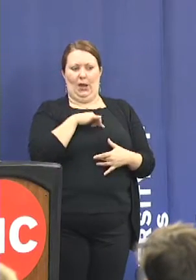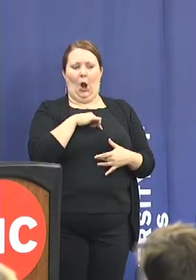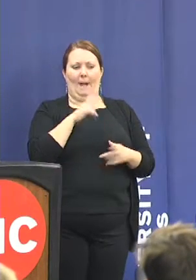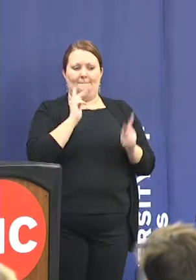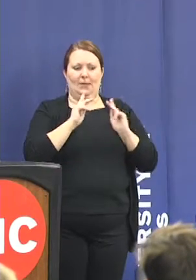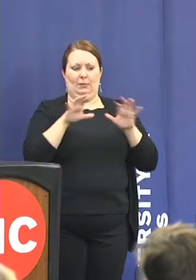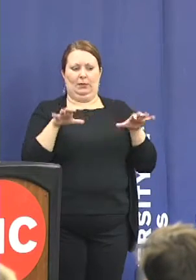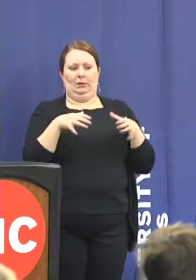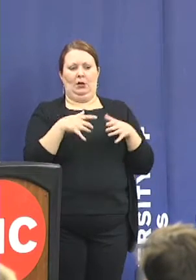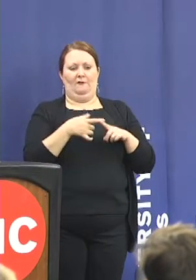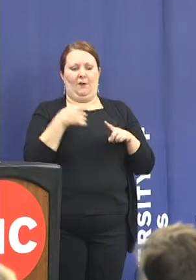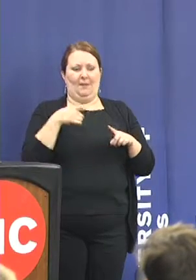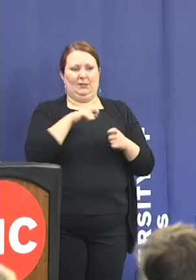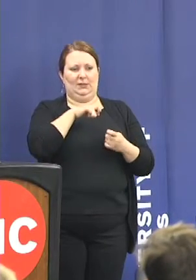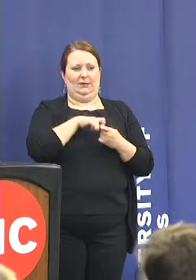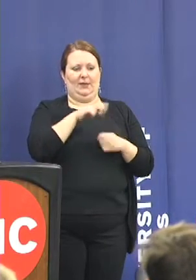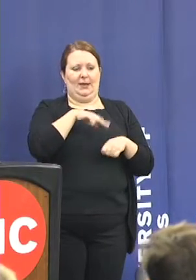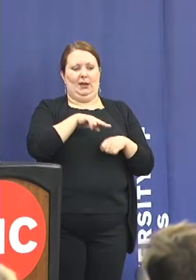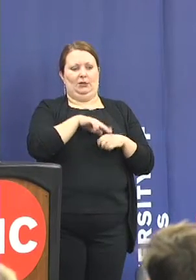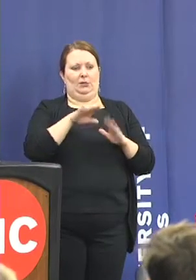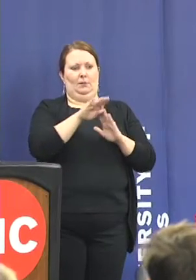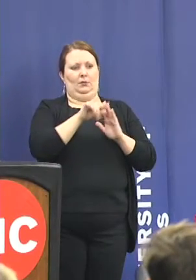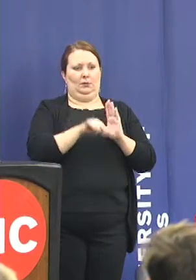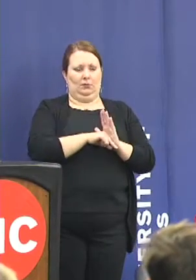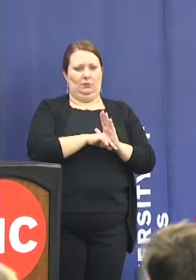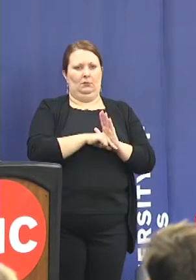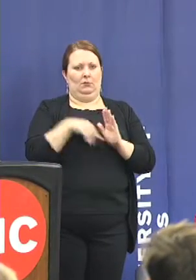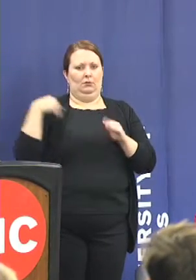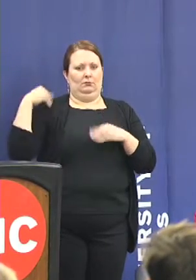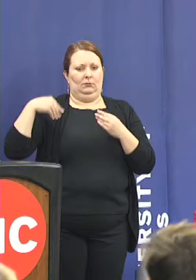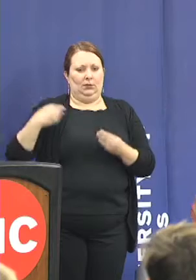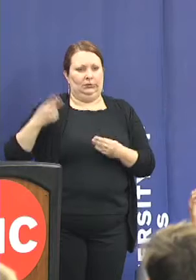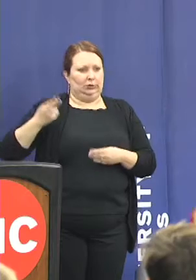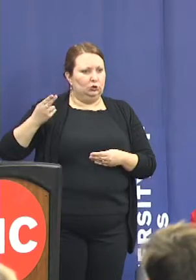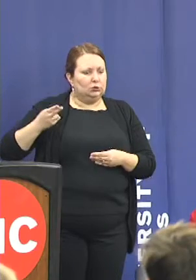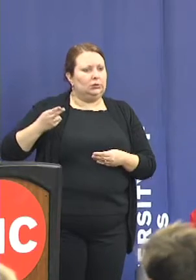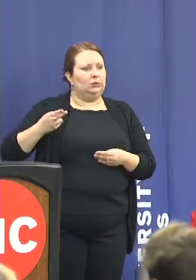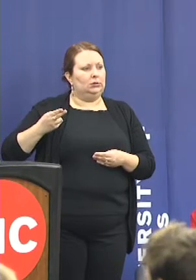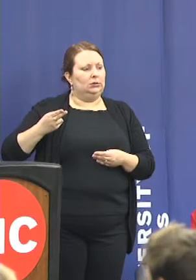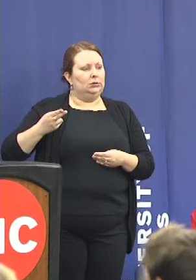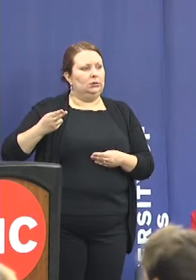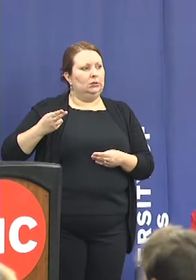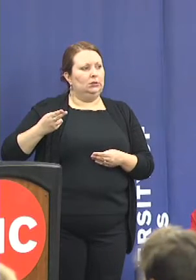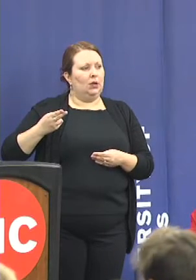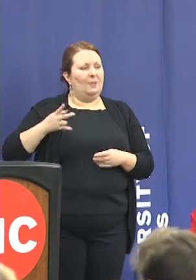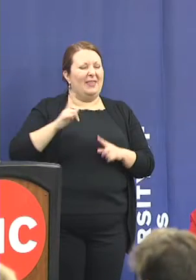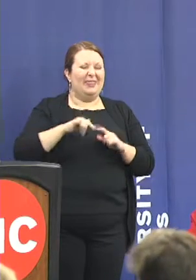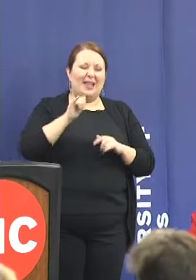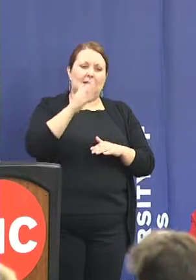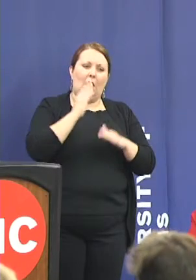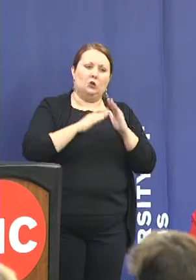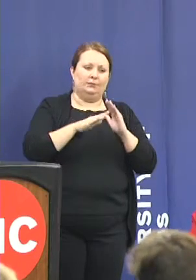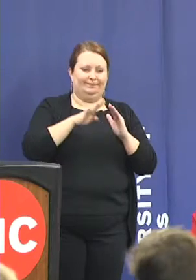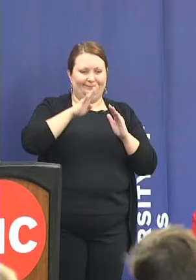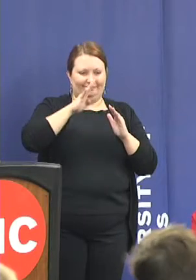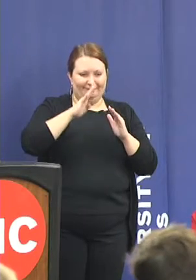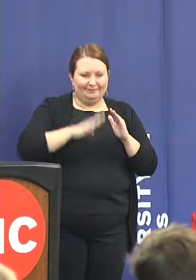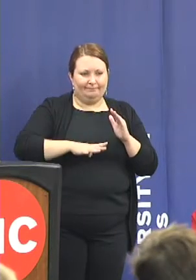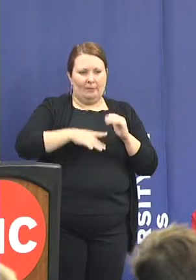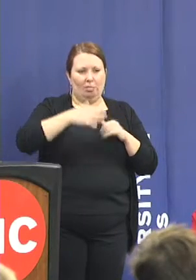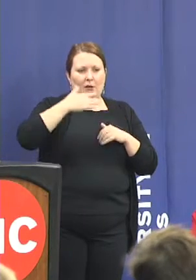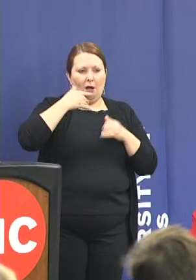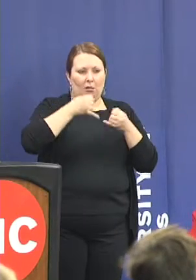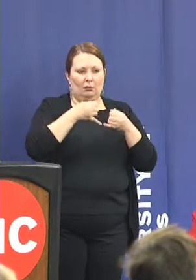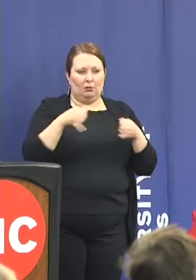a people that come from particular national origins, have a history, etc. But that is part of denying the color